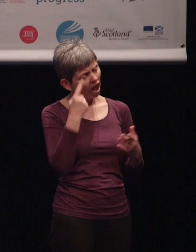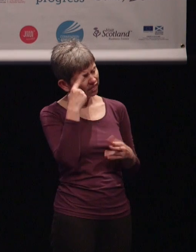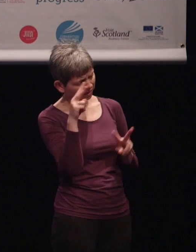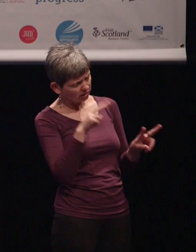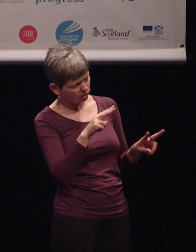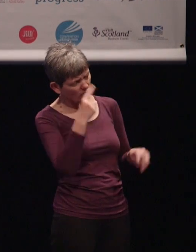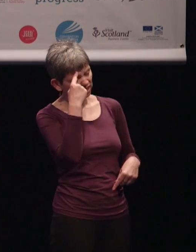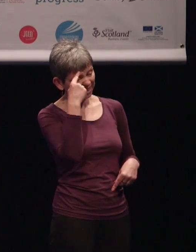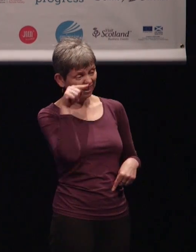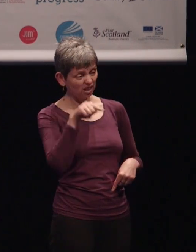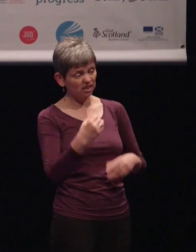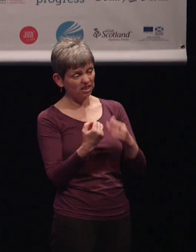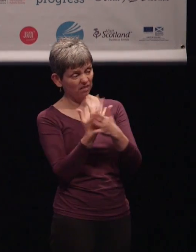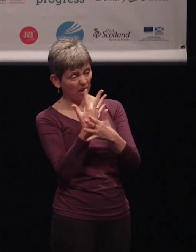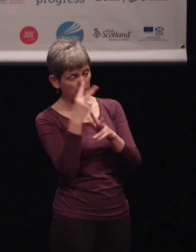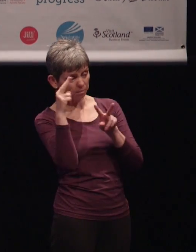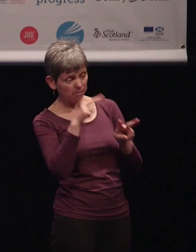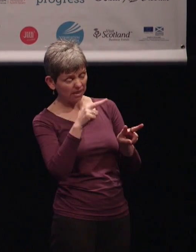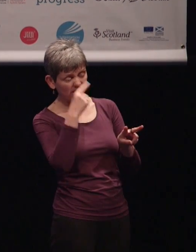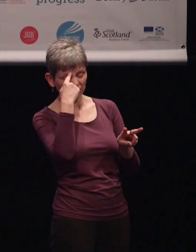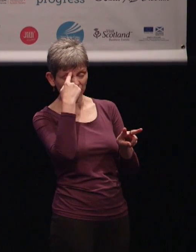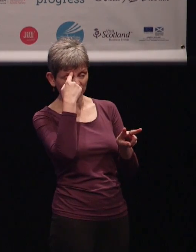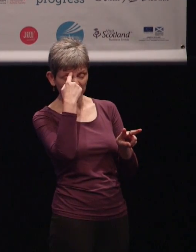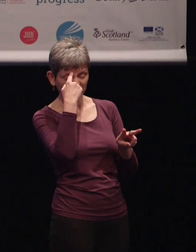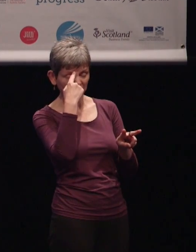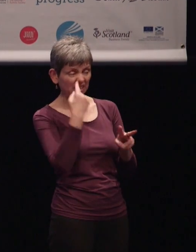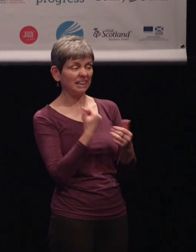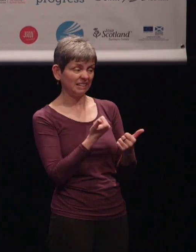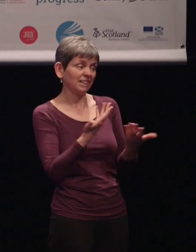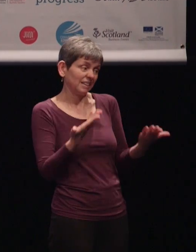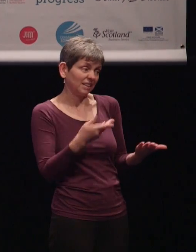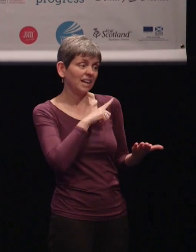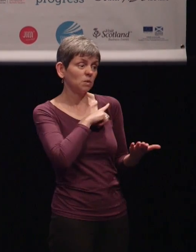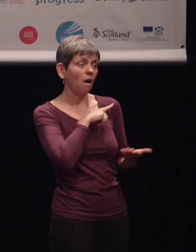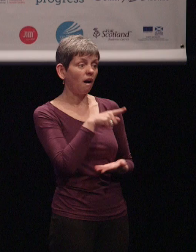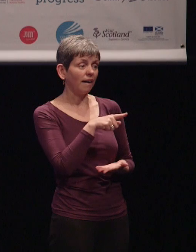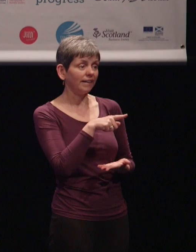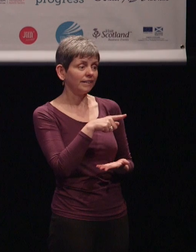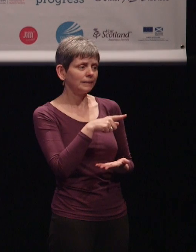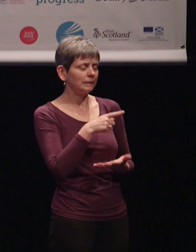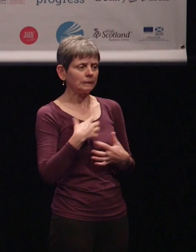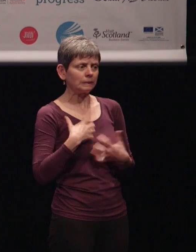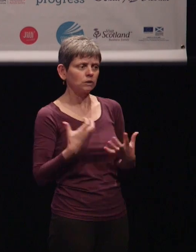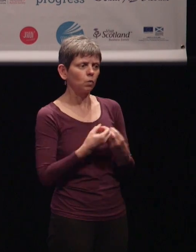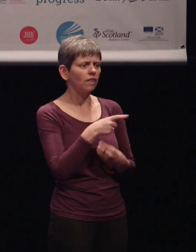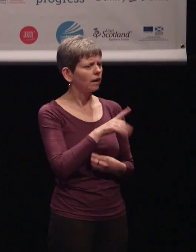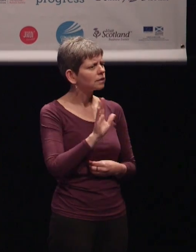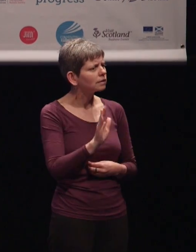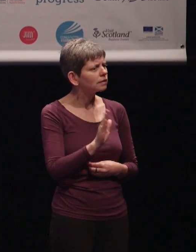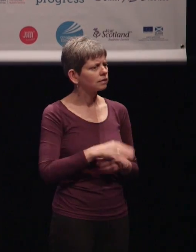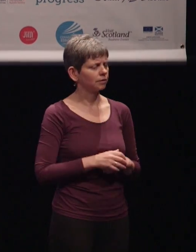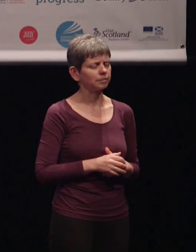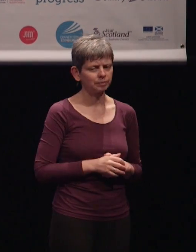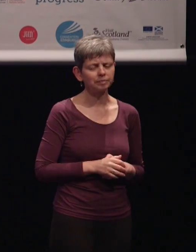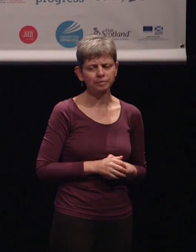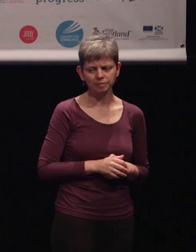from a developmental perspective and not be upset, really, if you know the developmental